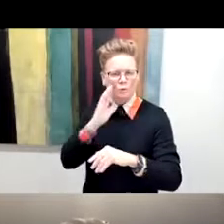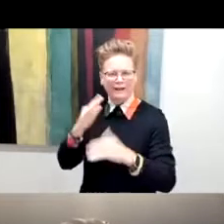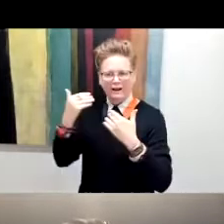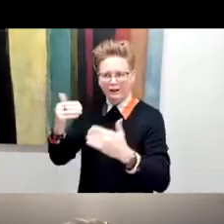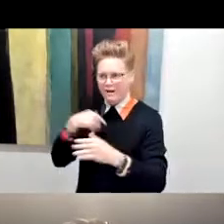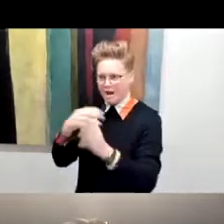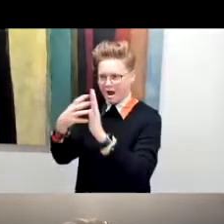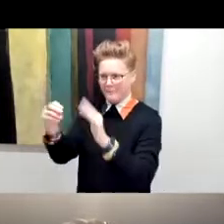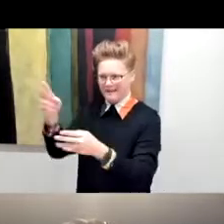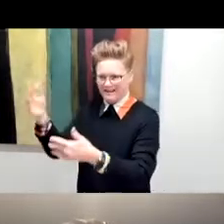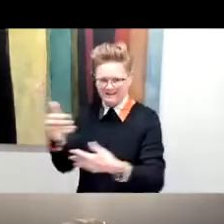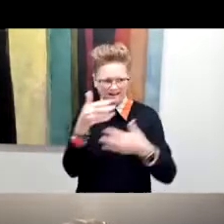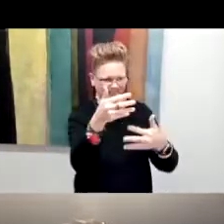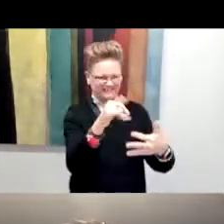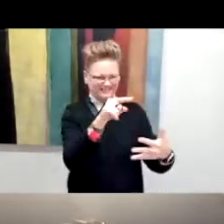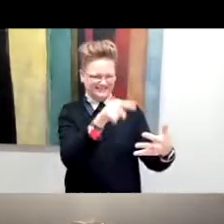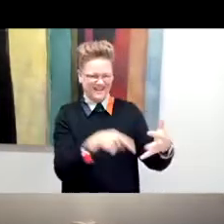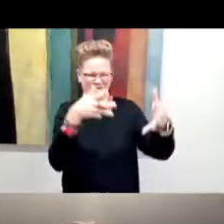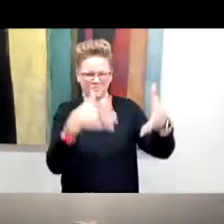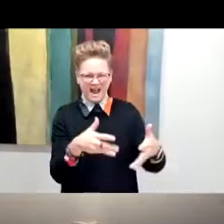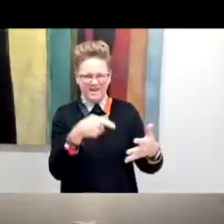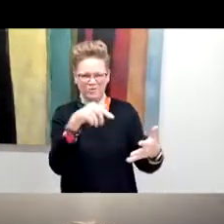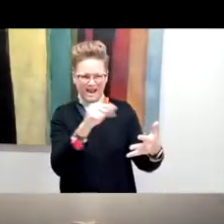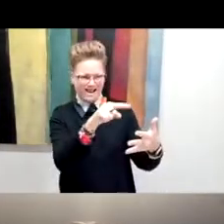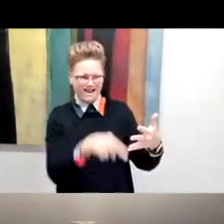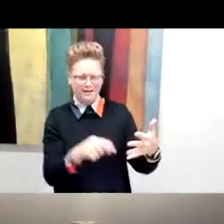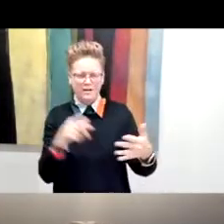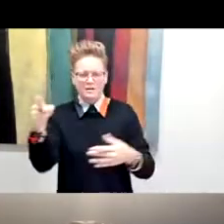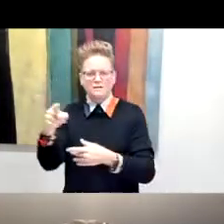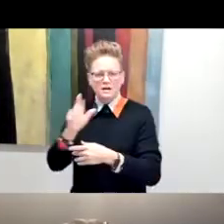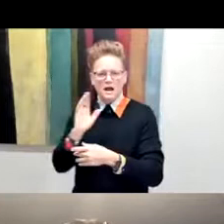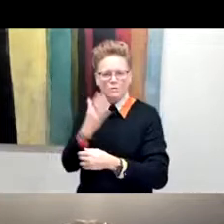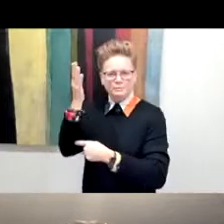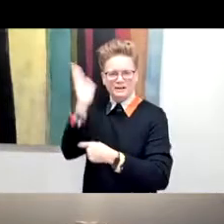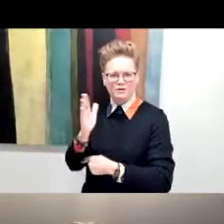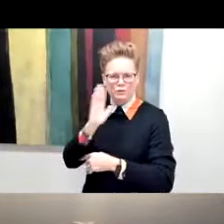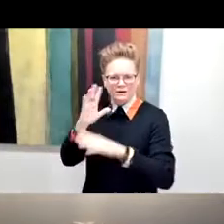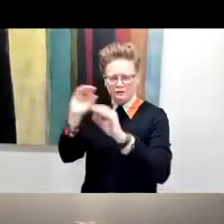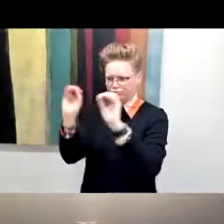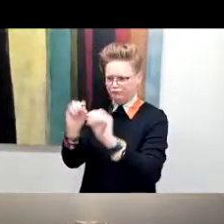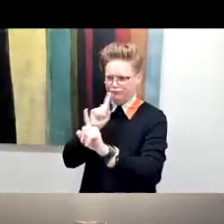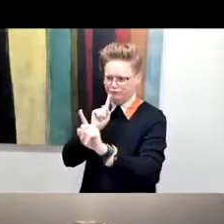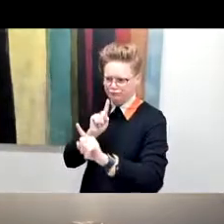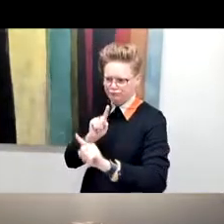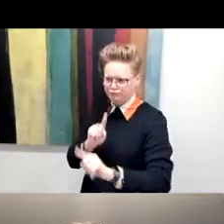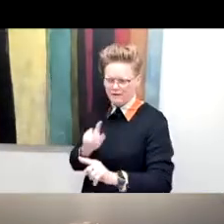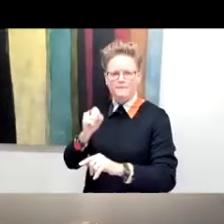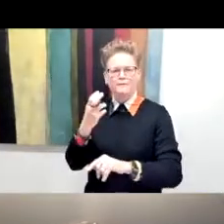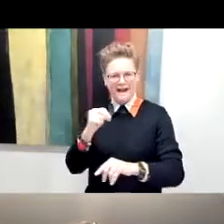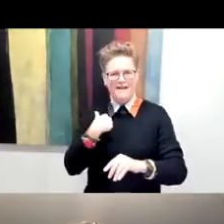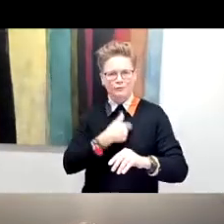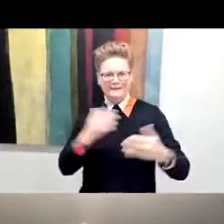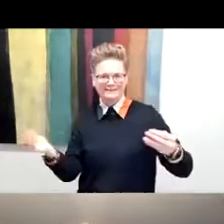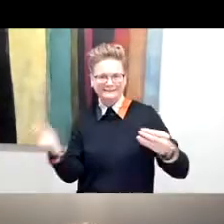worry. We will copy those questions, whatever we have left in the Q&A, and our speaker